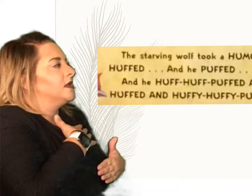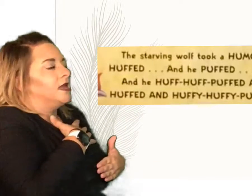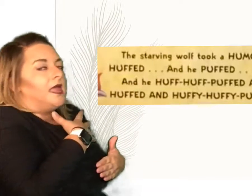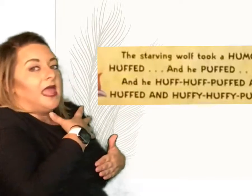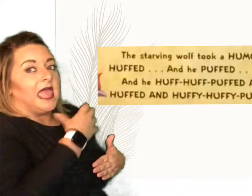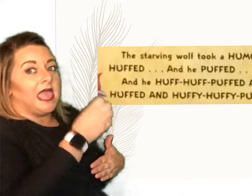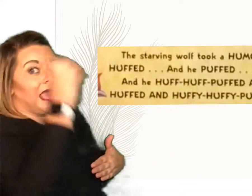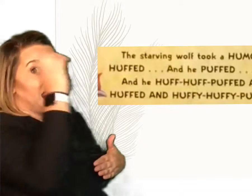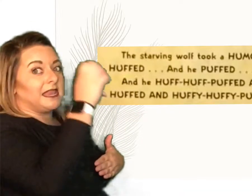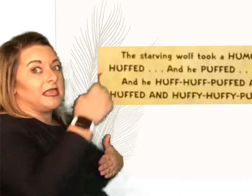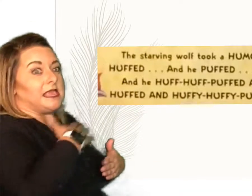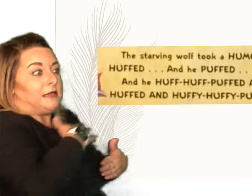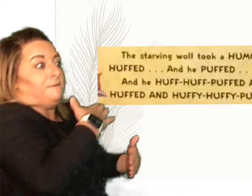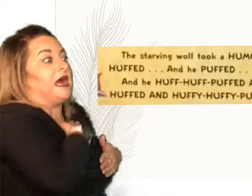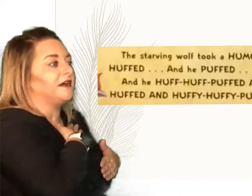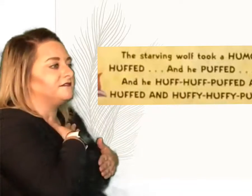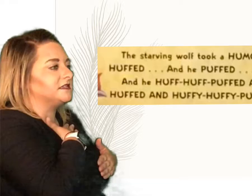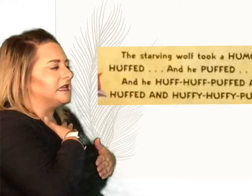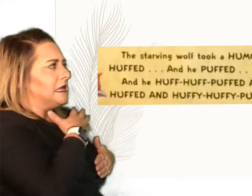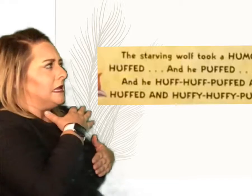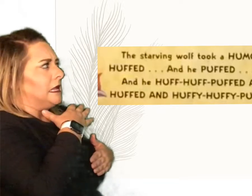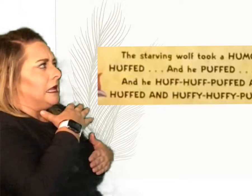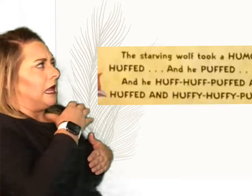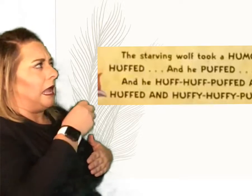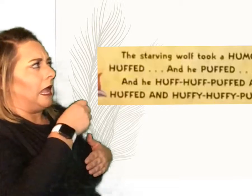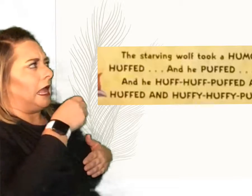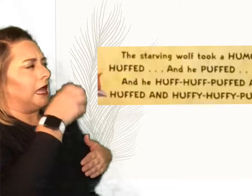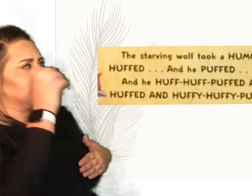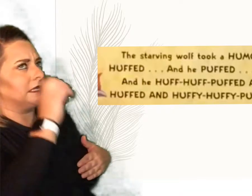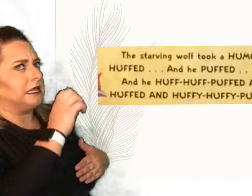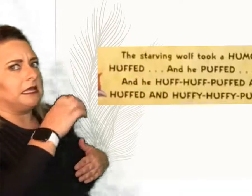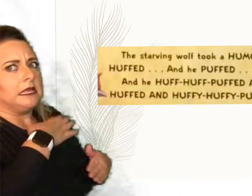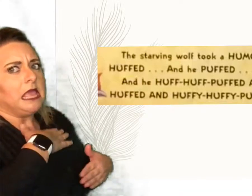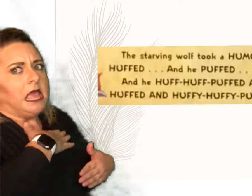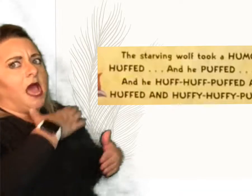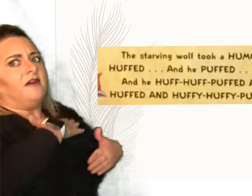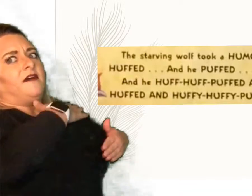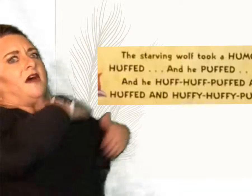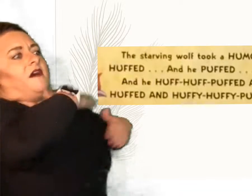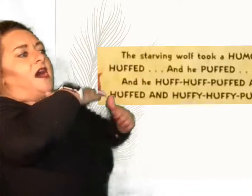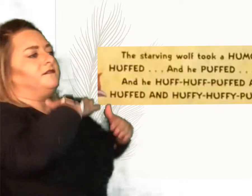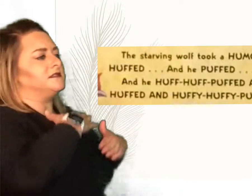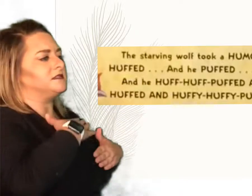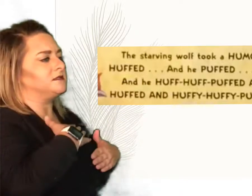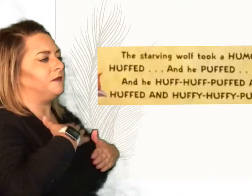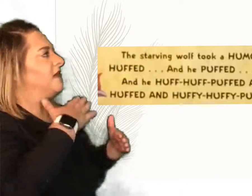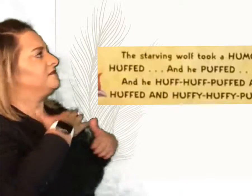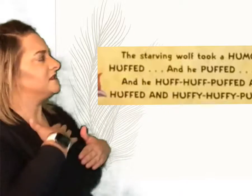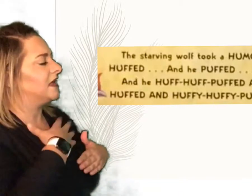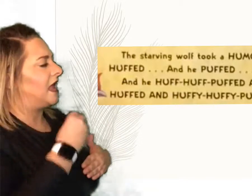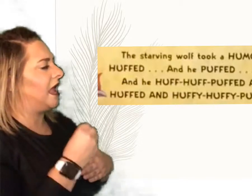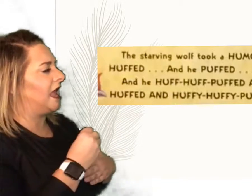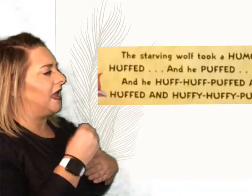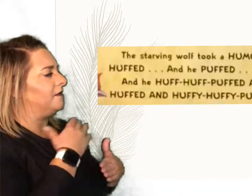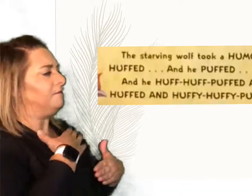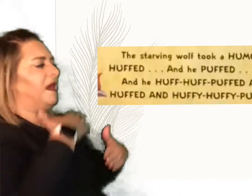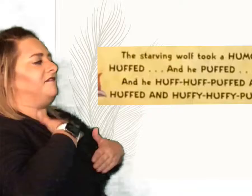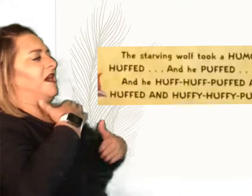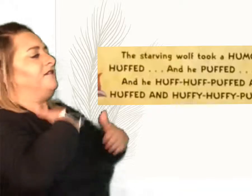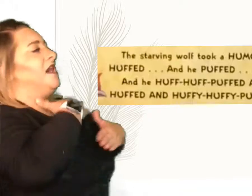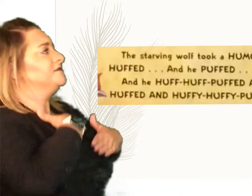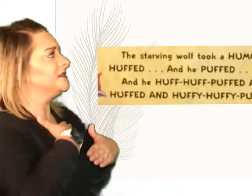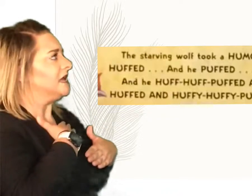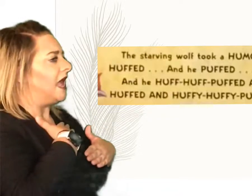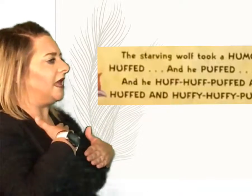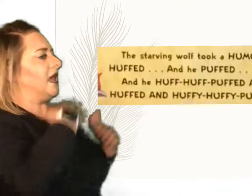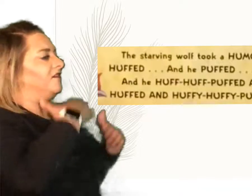huffed, and he puffed, and he huff, huff, huff, puffed, and puff,